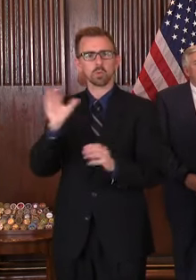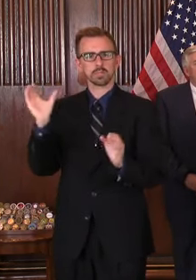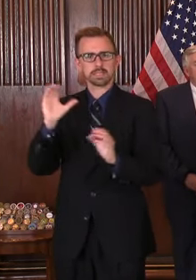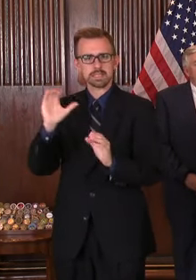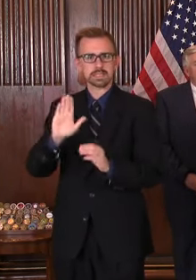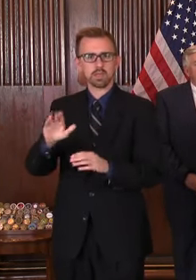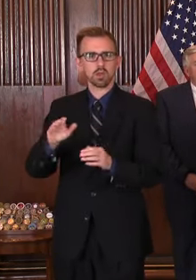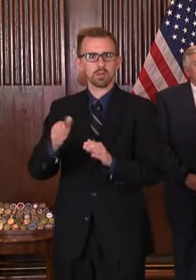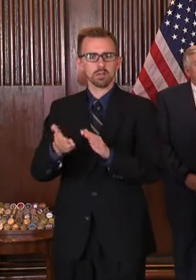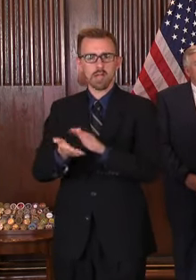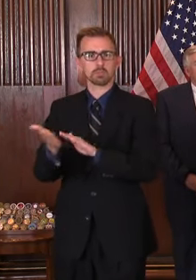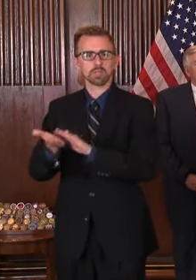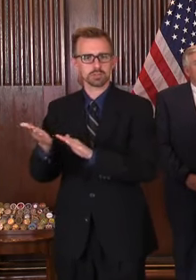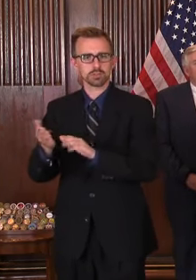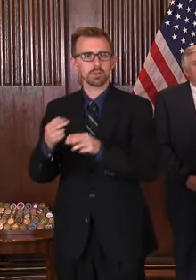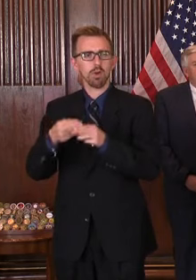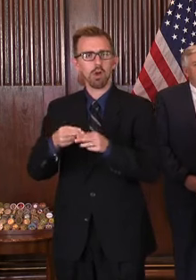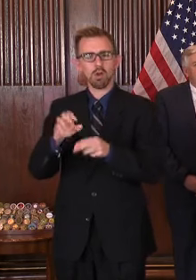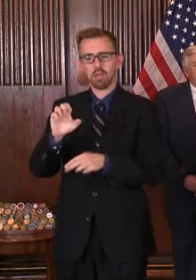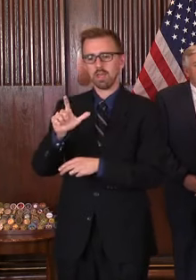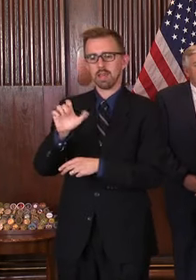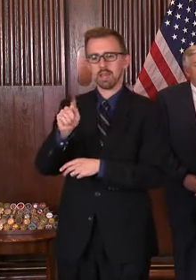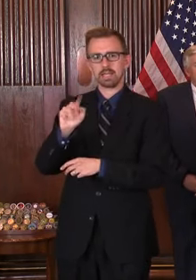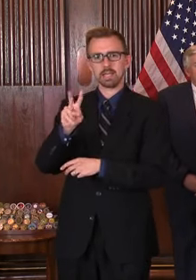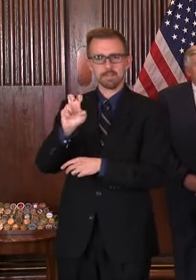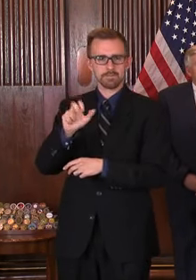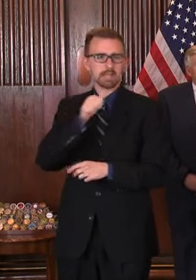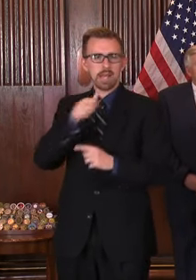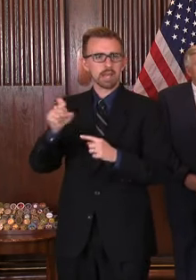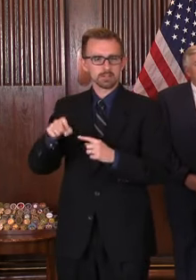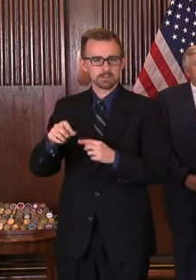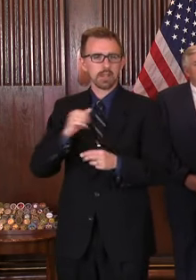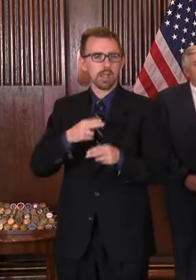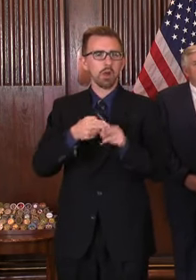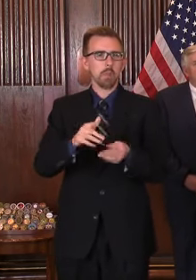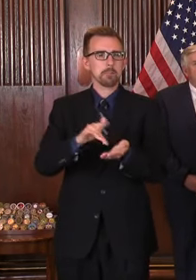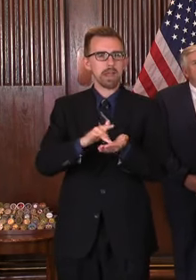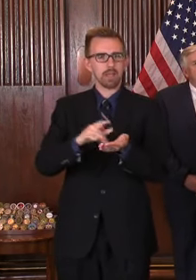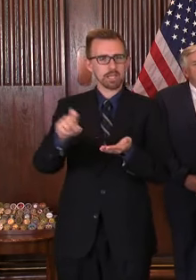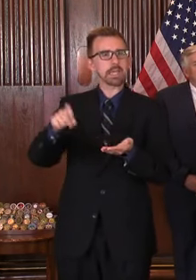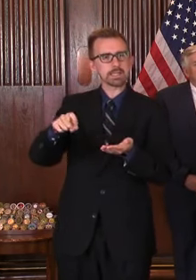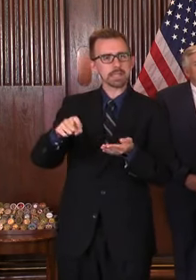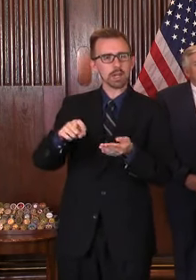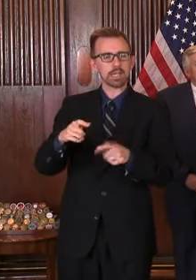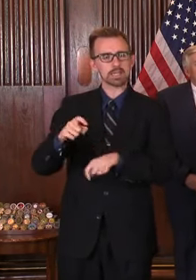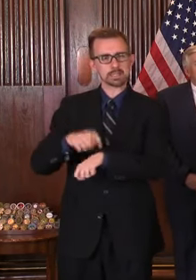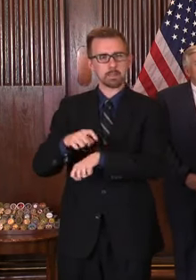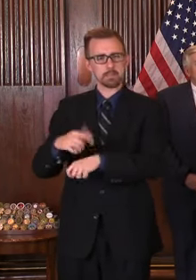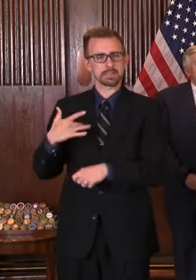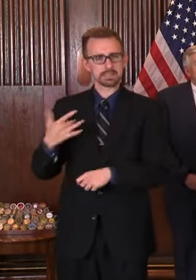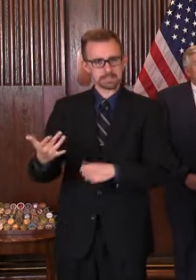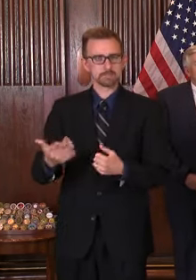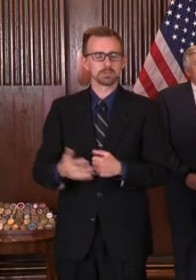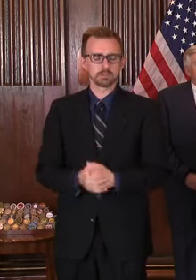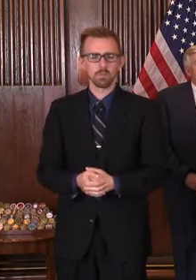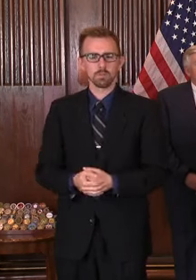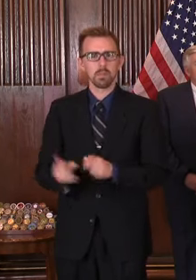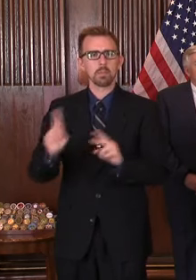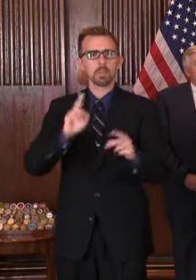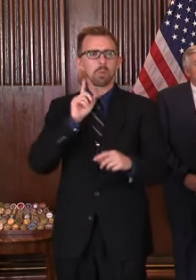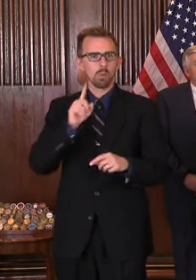their operations. These have been called elective procedures. I would prefer to call them medically necessary and time-sensitive. So people are going to have